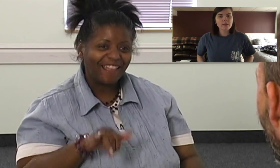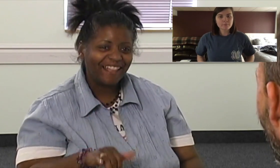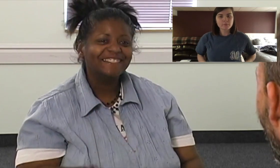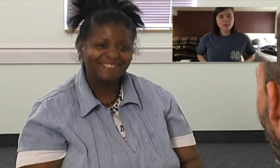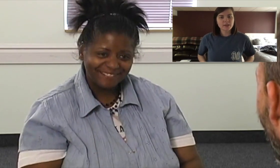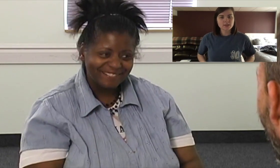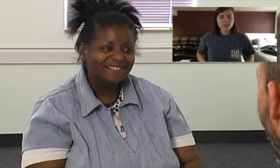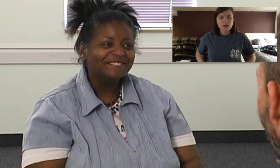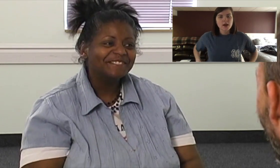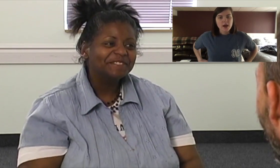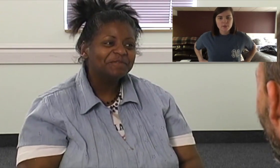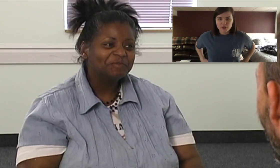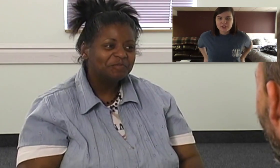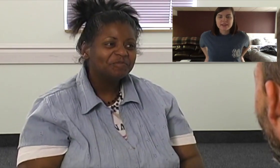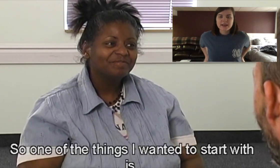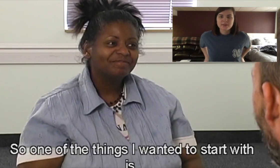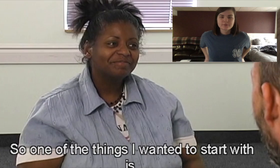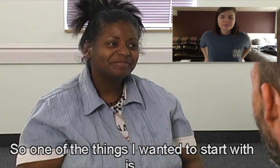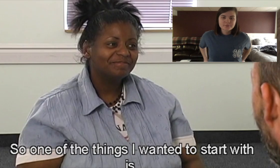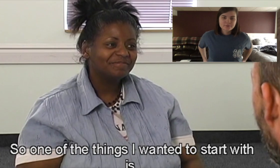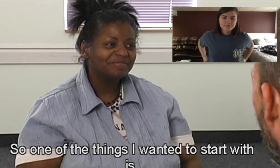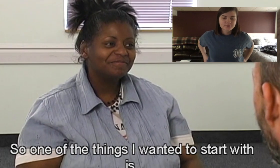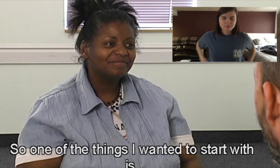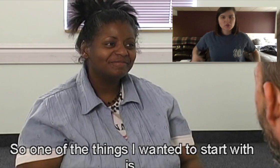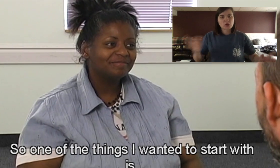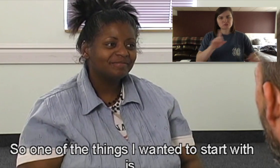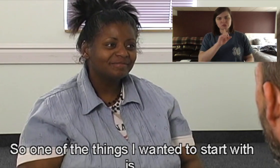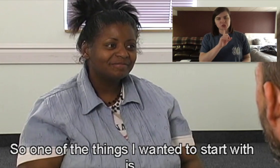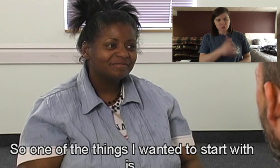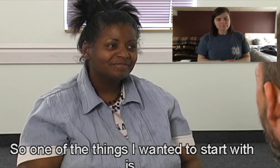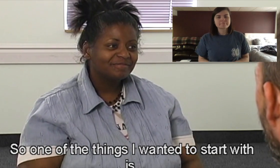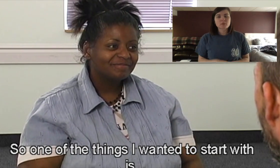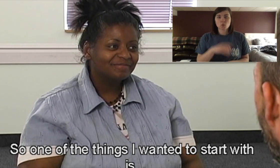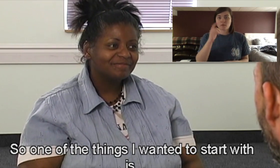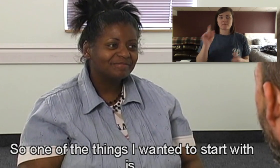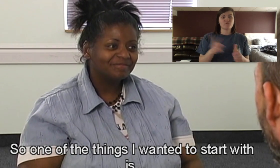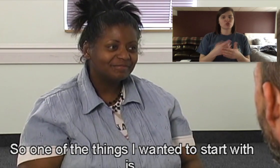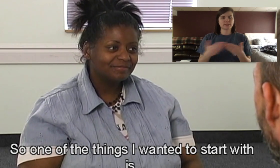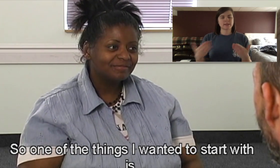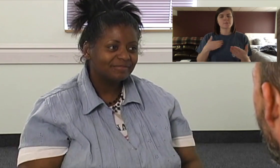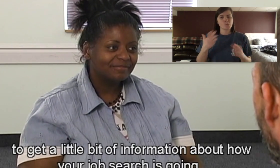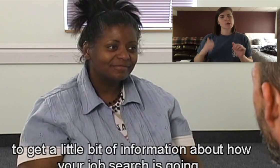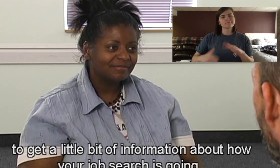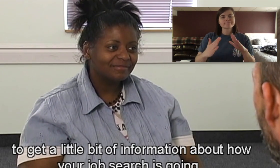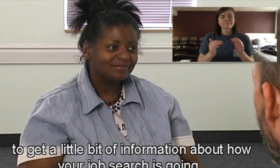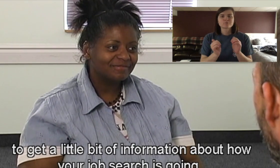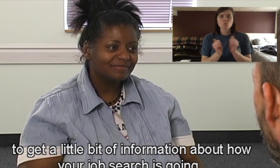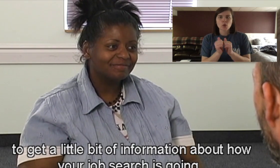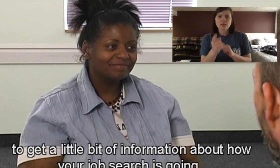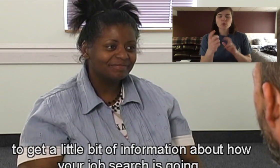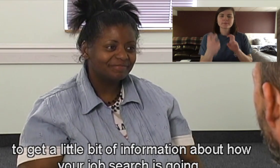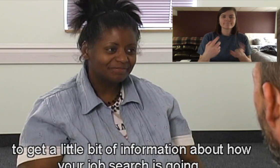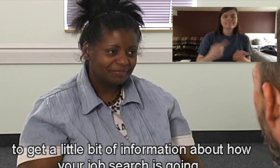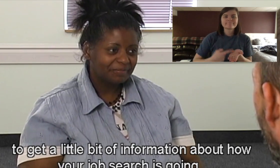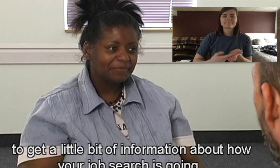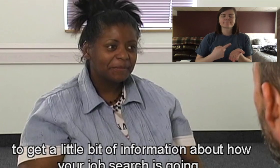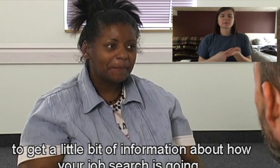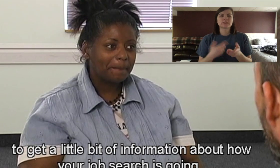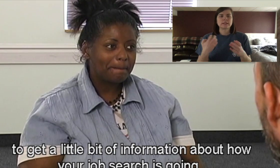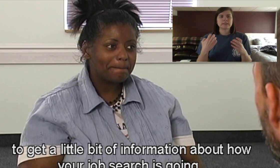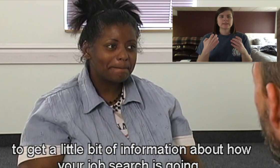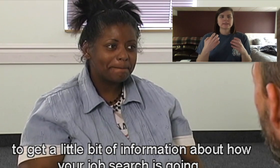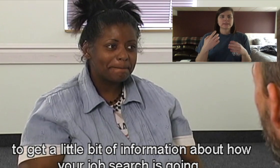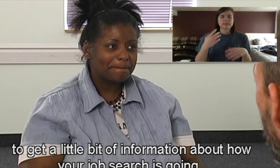Okay, great. Perfect. I appreciate that. Sure. So, one of the things I wanted to start with is to get a little bit